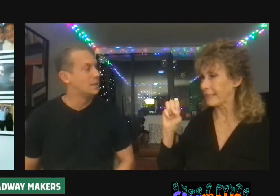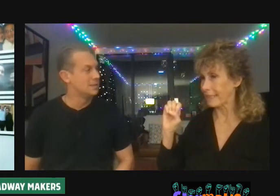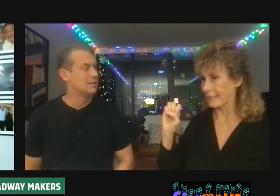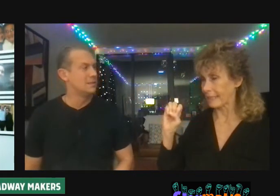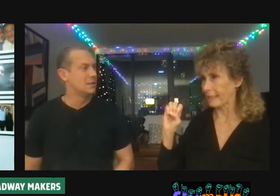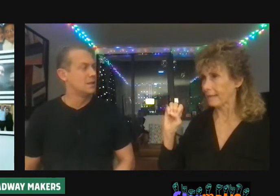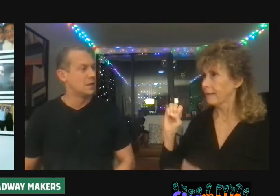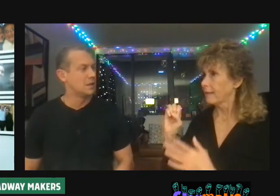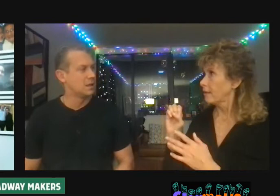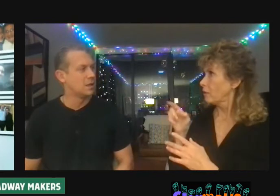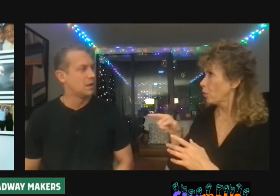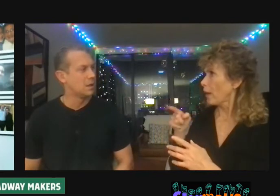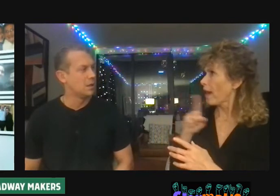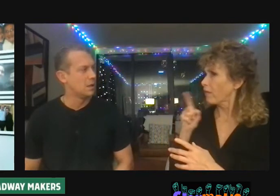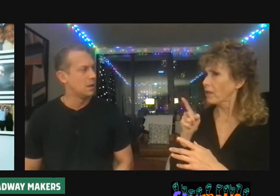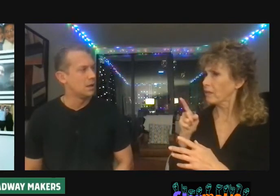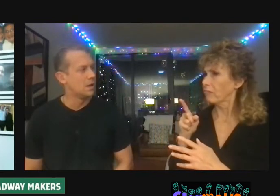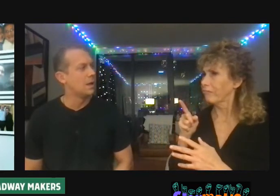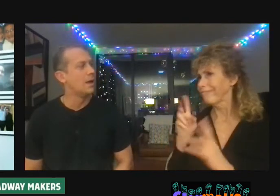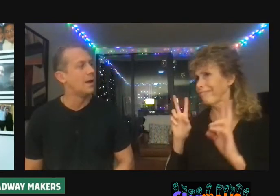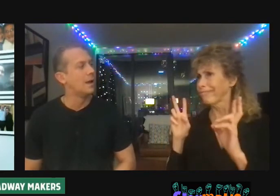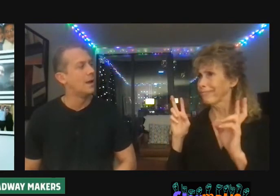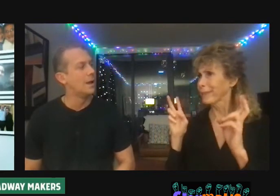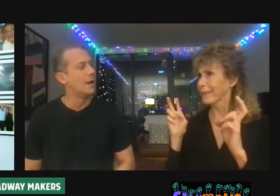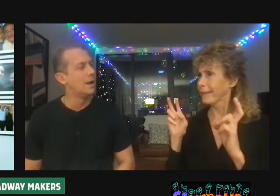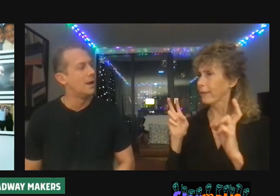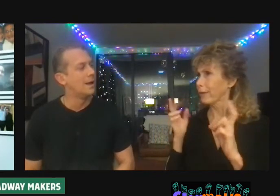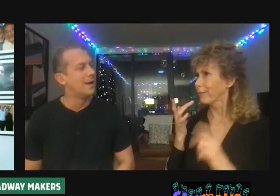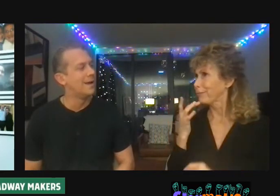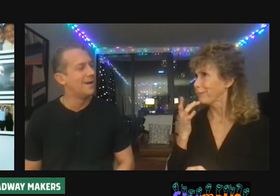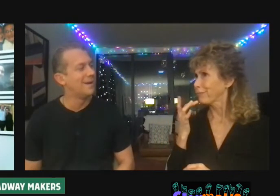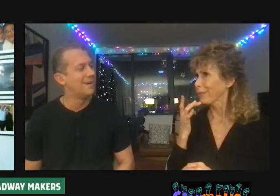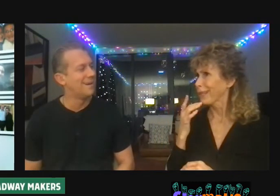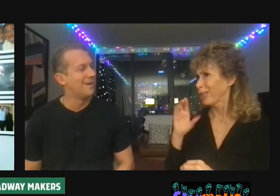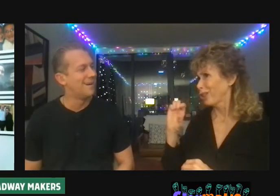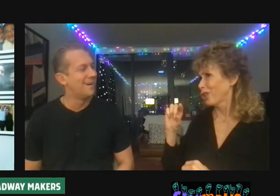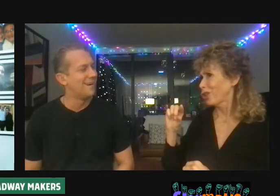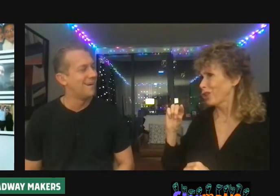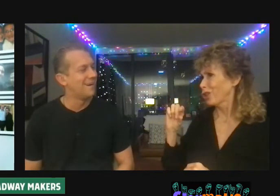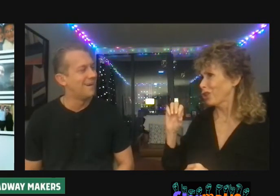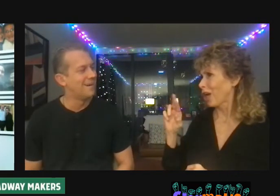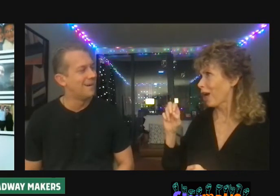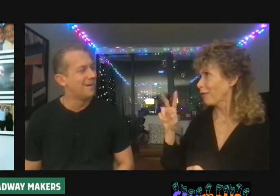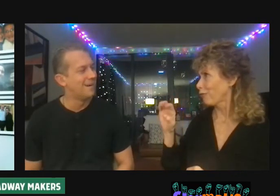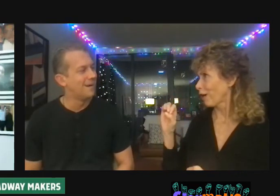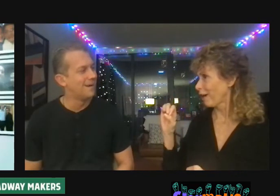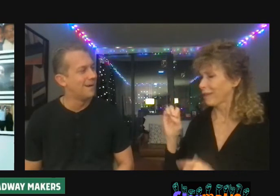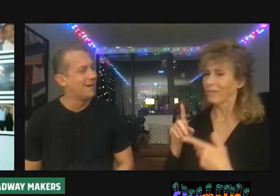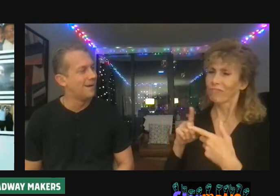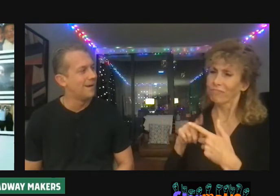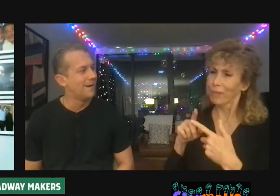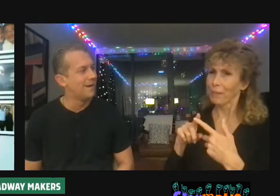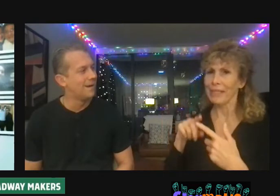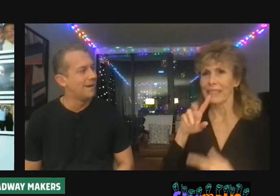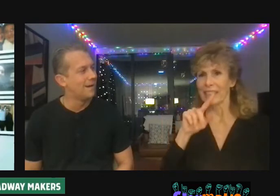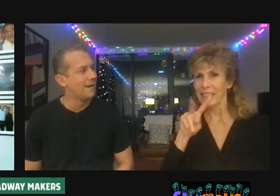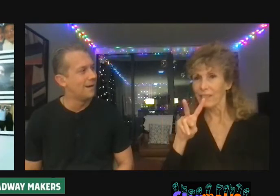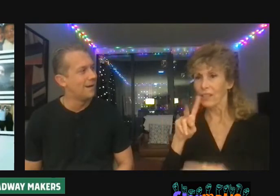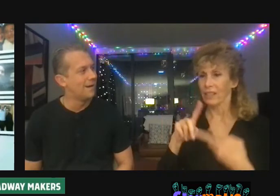a particular genre that's your favorite, that you prefer, TV, film, or